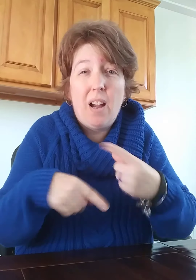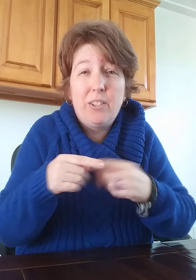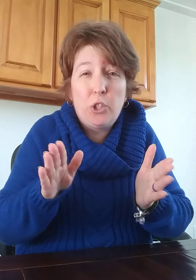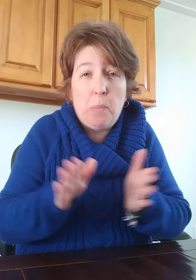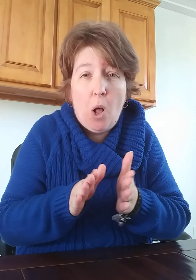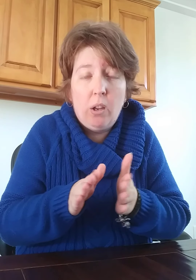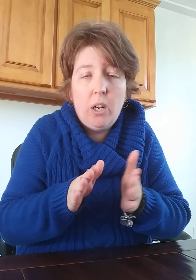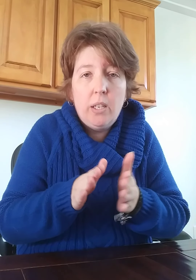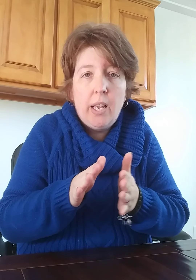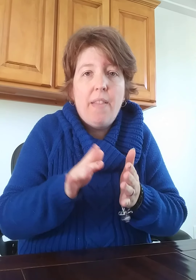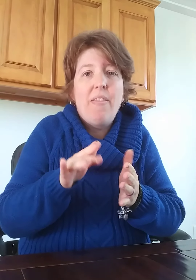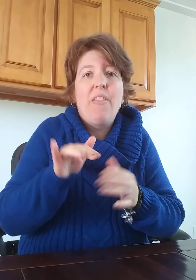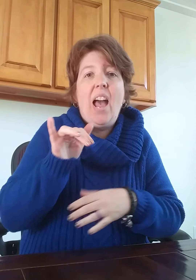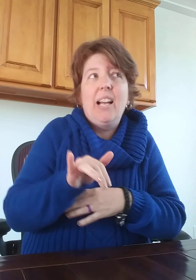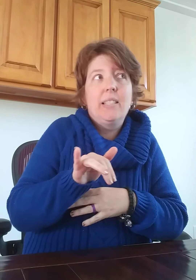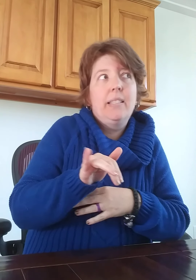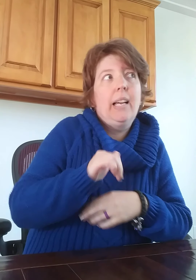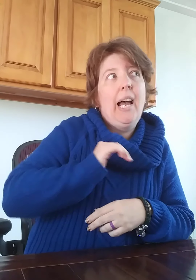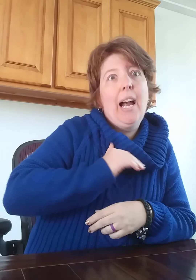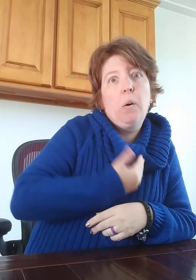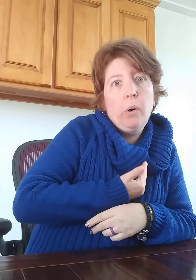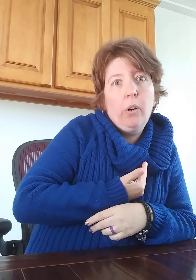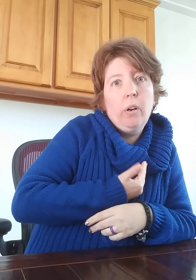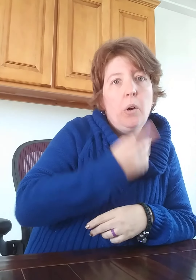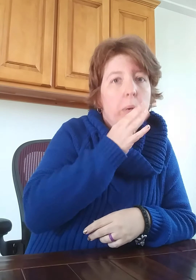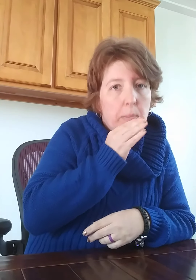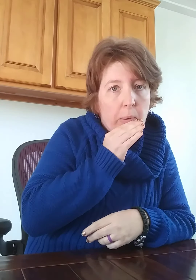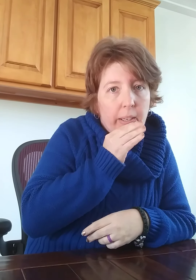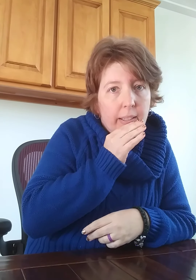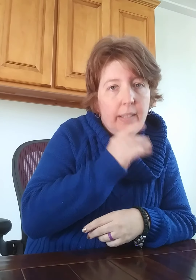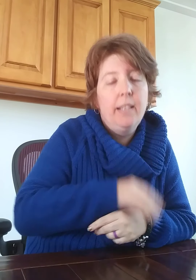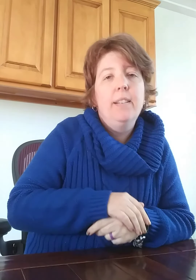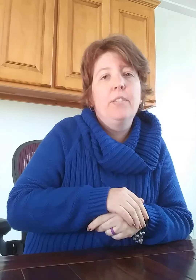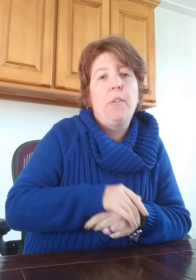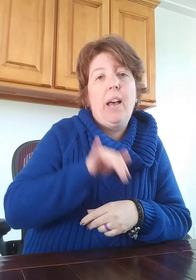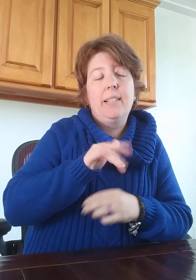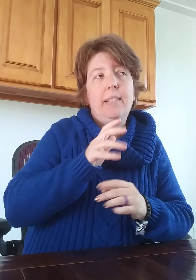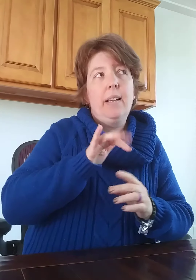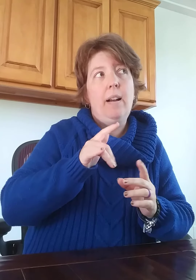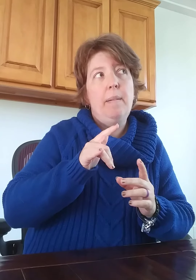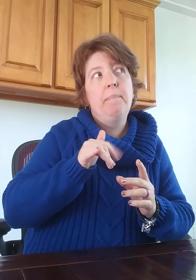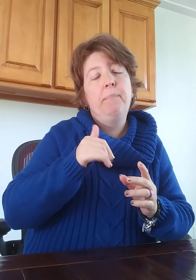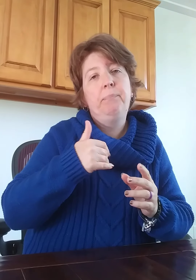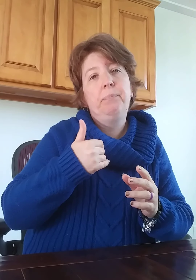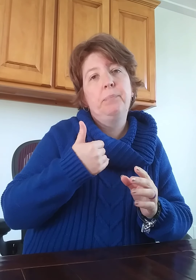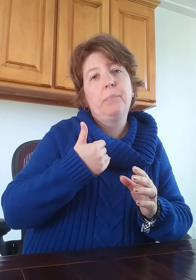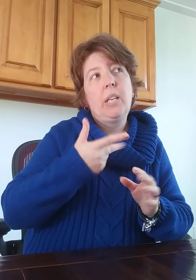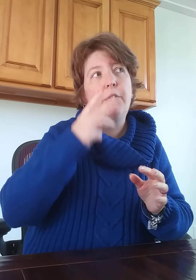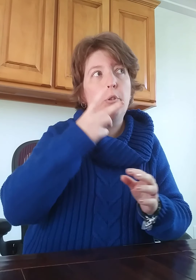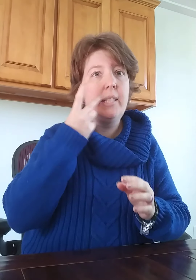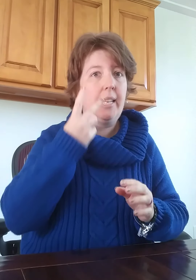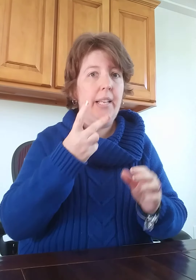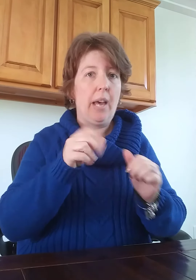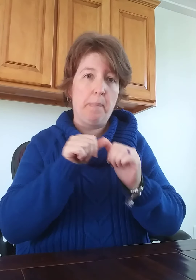signs are smaller, that's our whispering. So that's if you see that